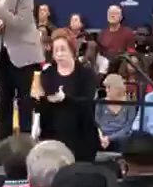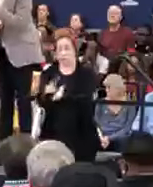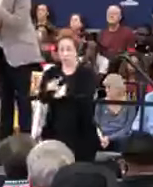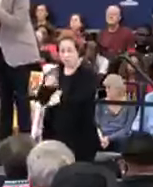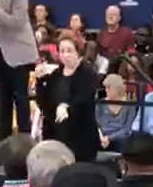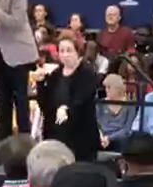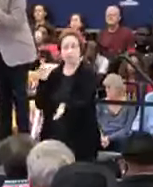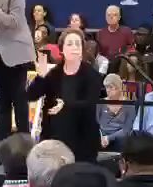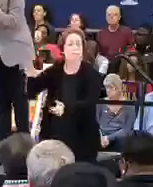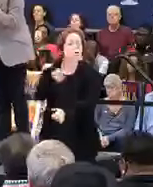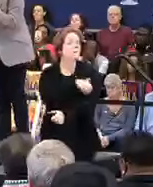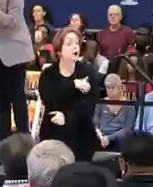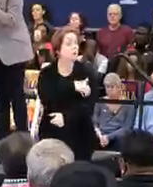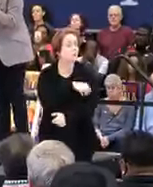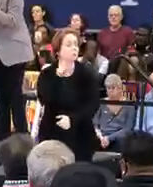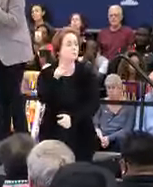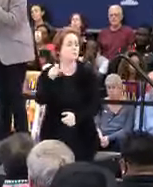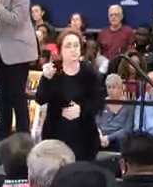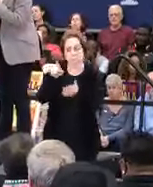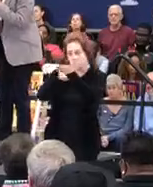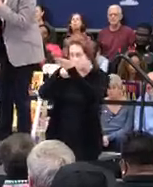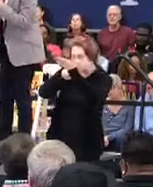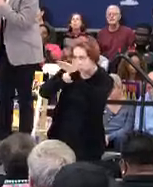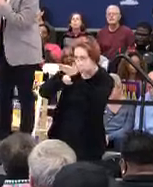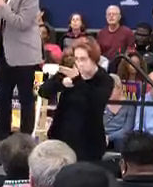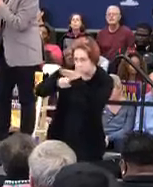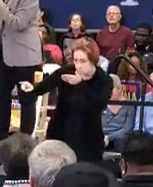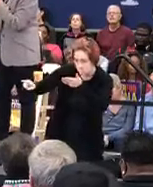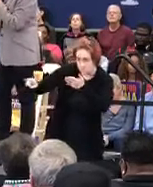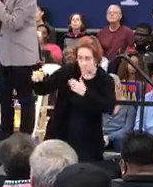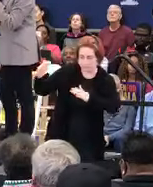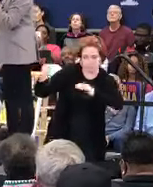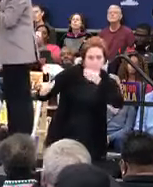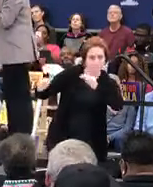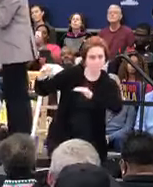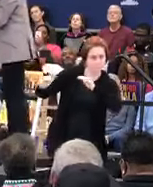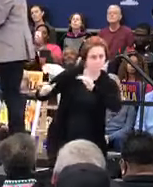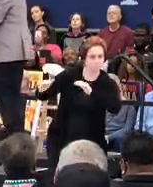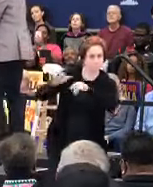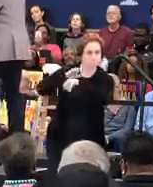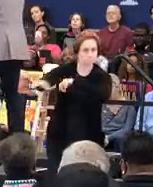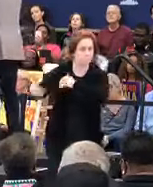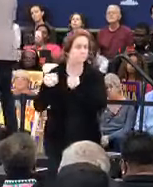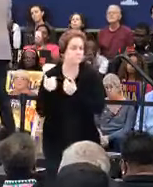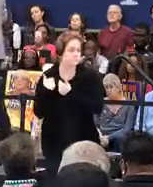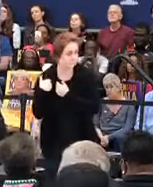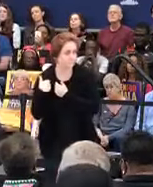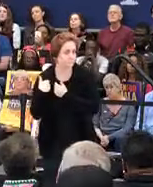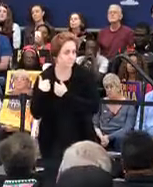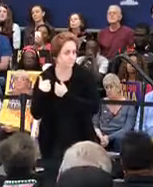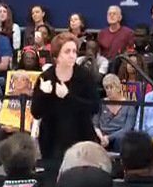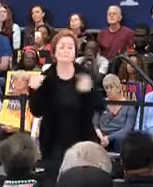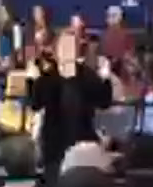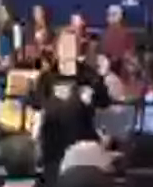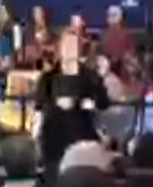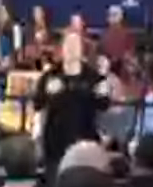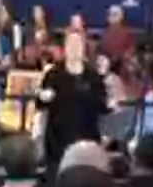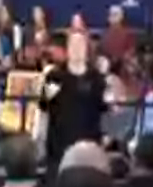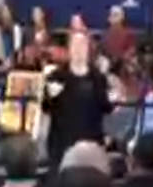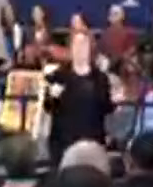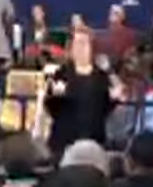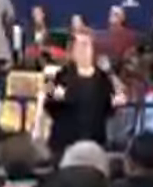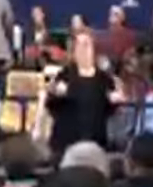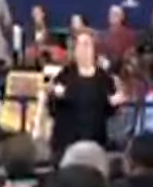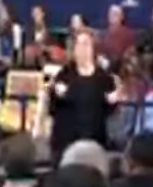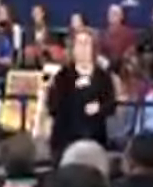and balances. We need to check that abuse. And so that's what's happening right now.